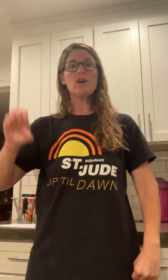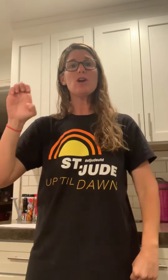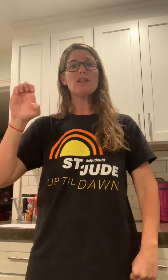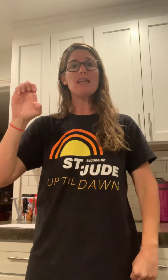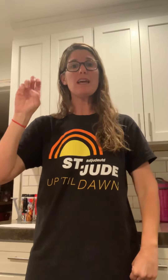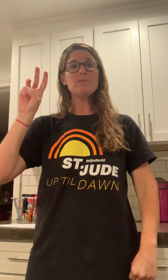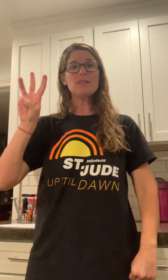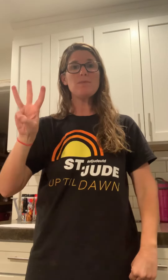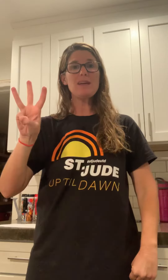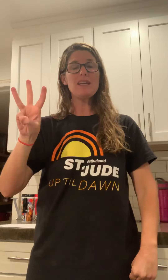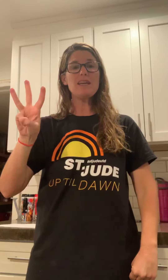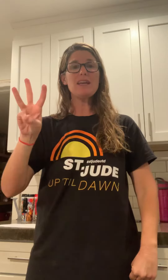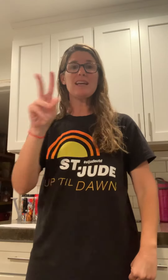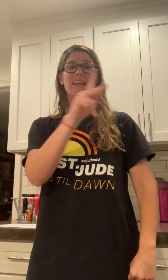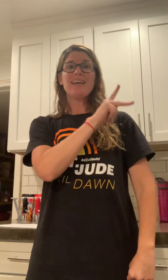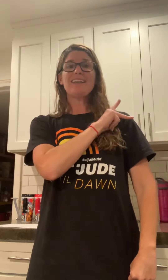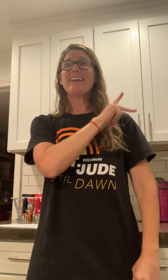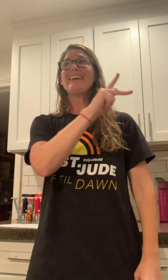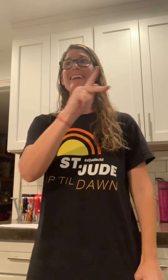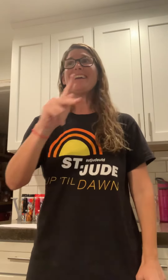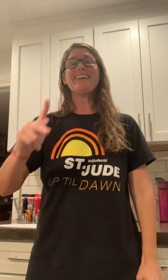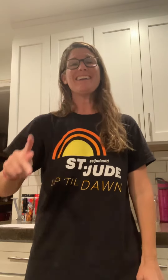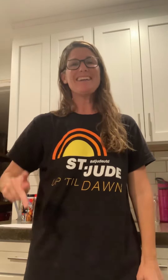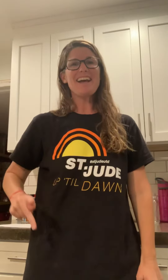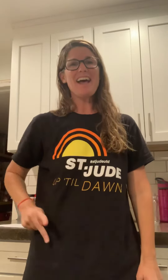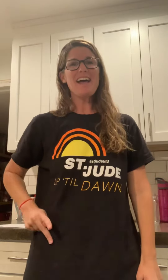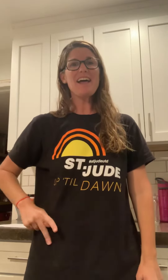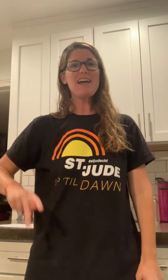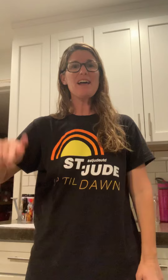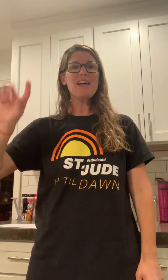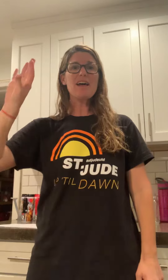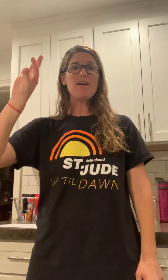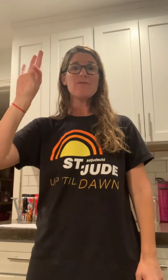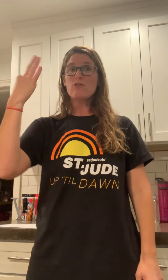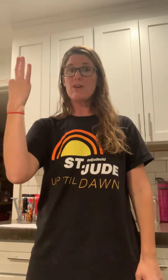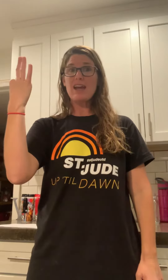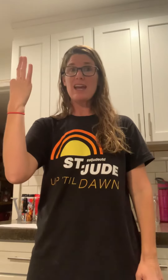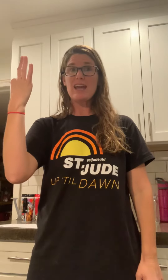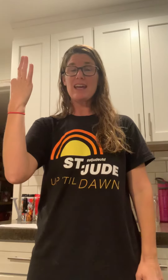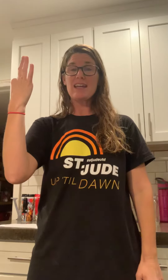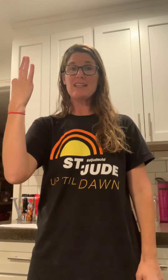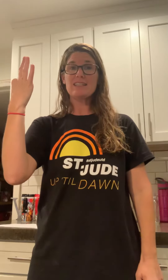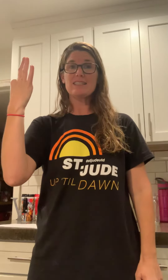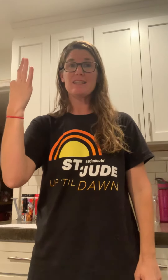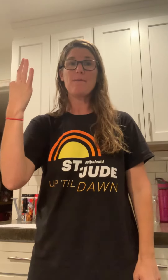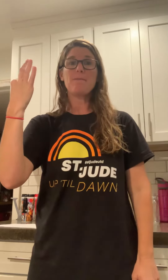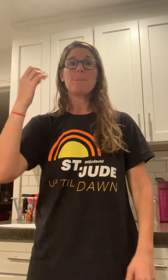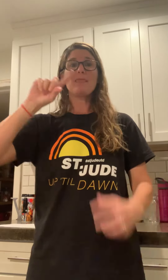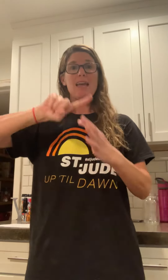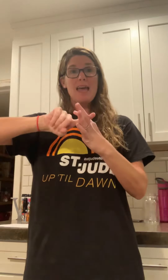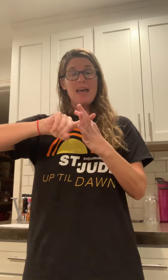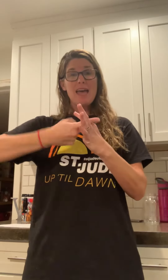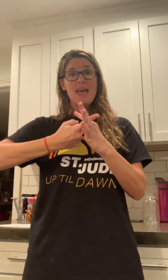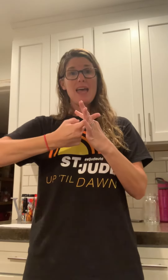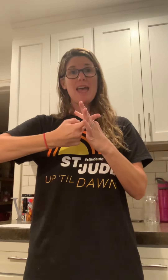third claimed to be King of Therese And